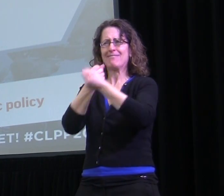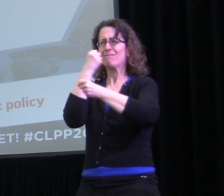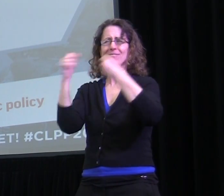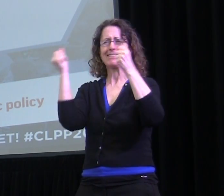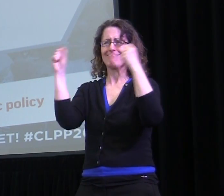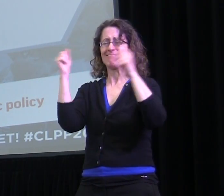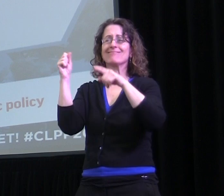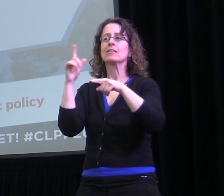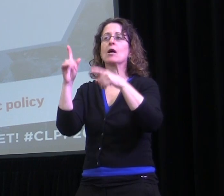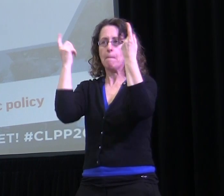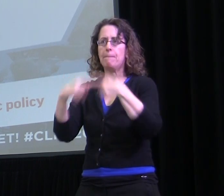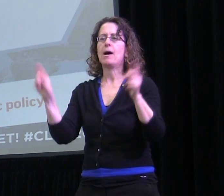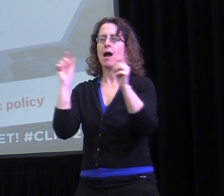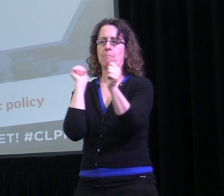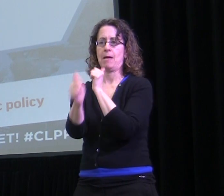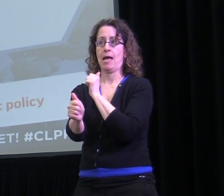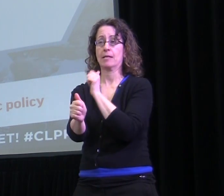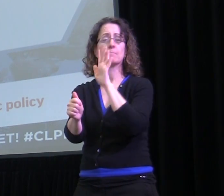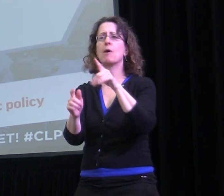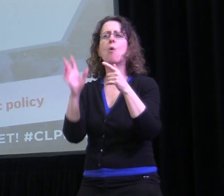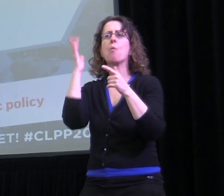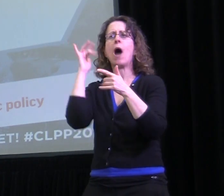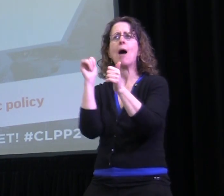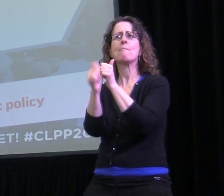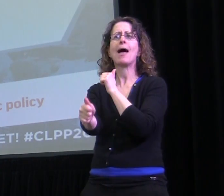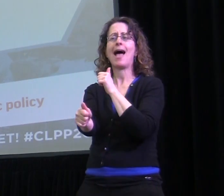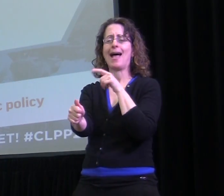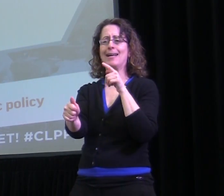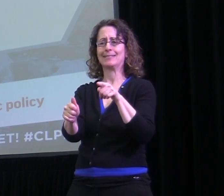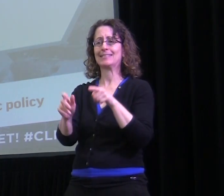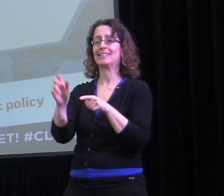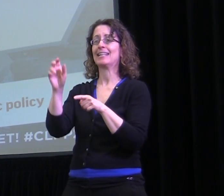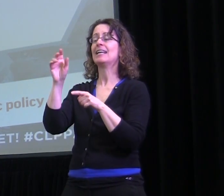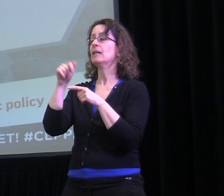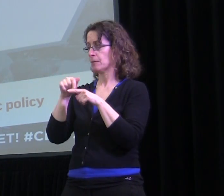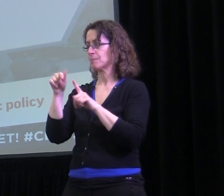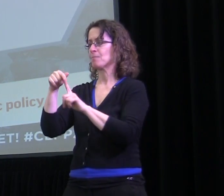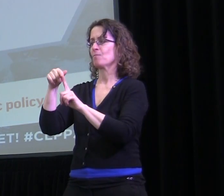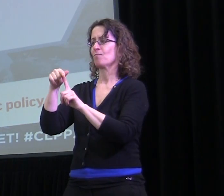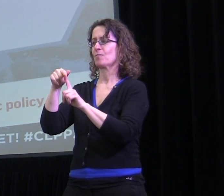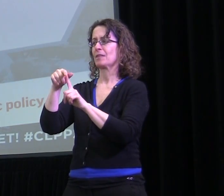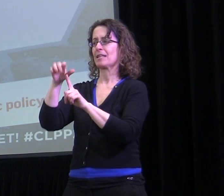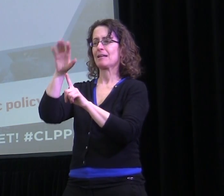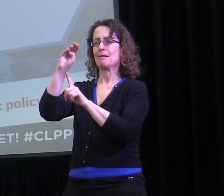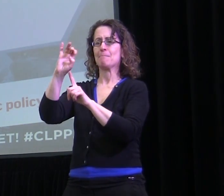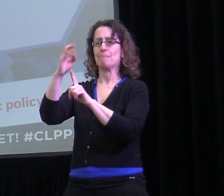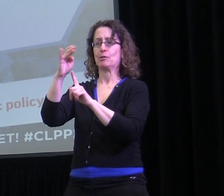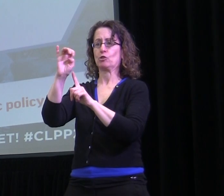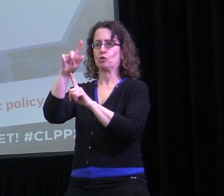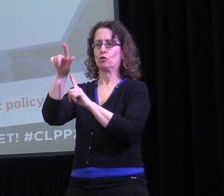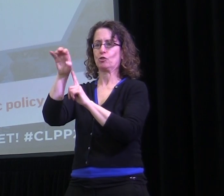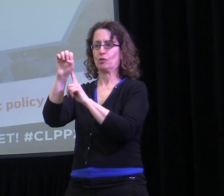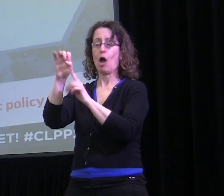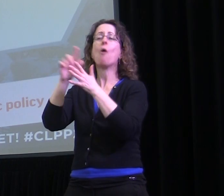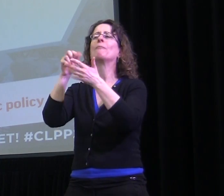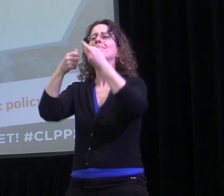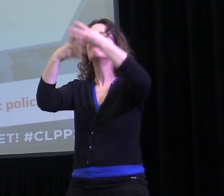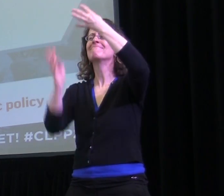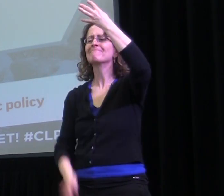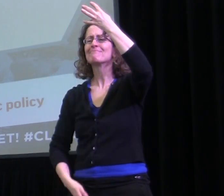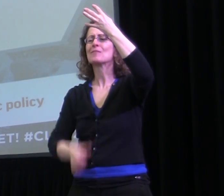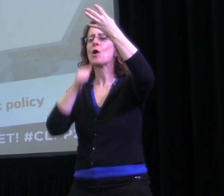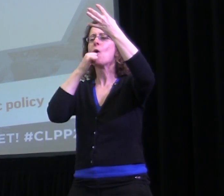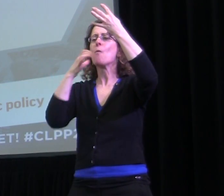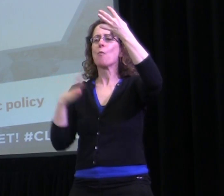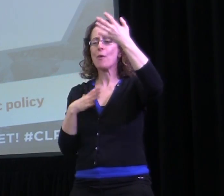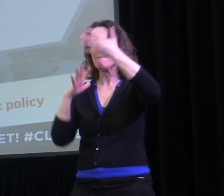tell you what made it different. What made it different was Kenzie, was Michelle, was Moana, was Tara, was Chanel, was